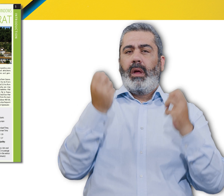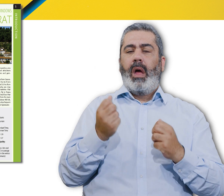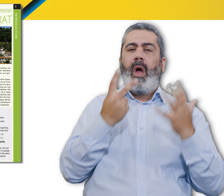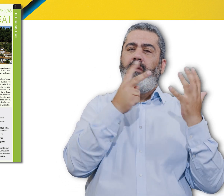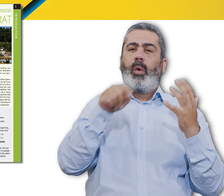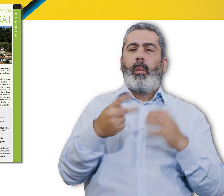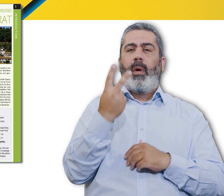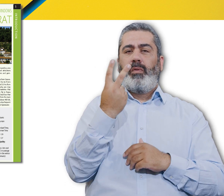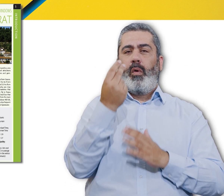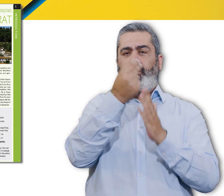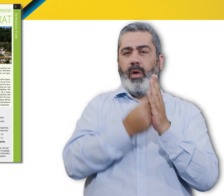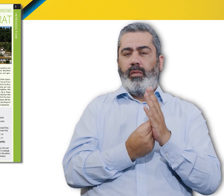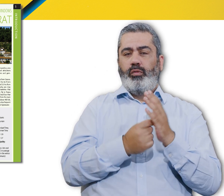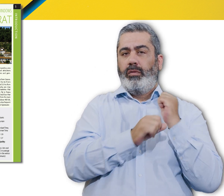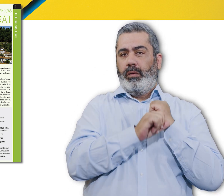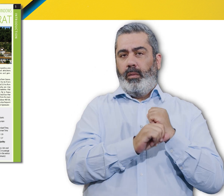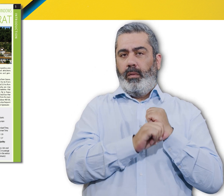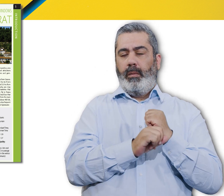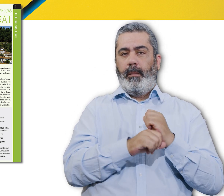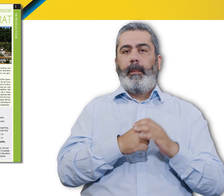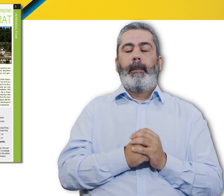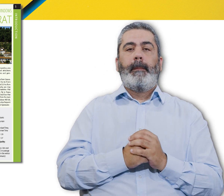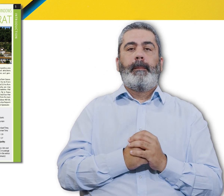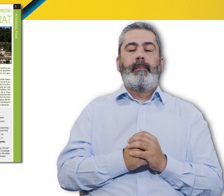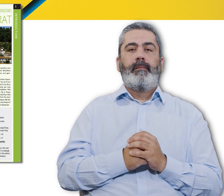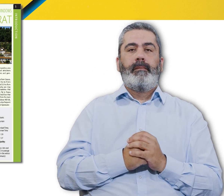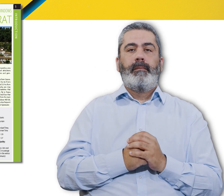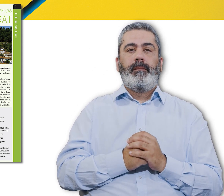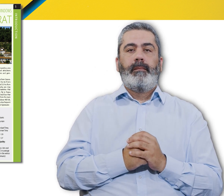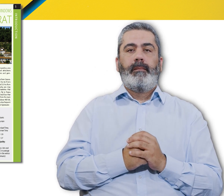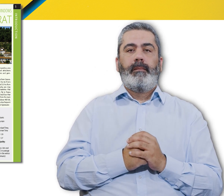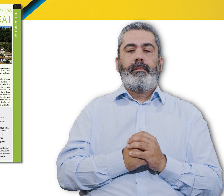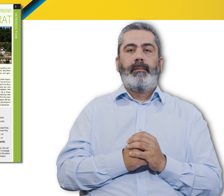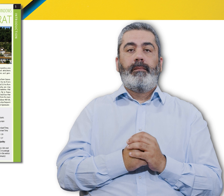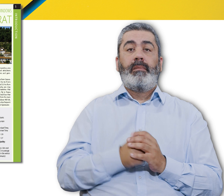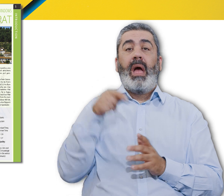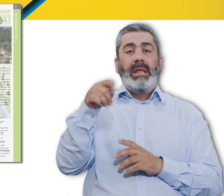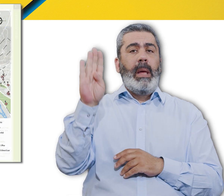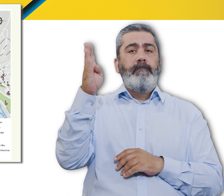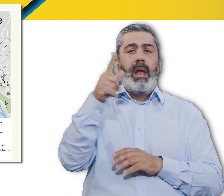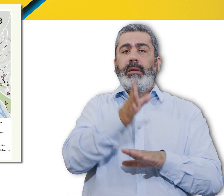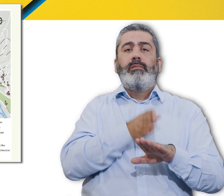in the winter, 7.2 degrees Celsius in average in January. End of page 1.